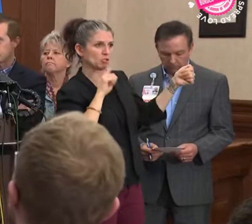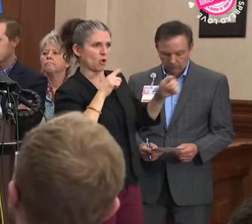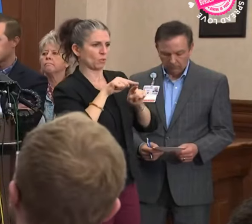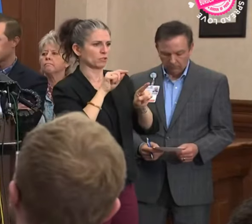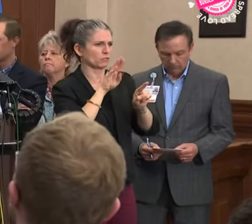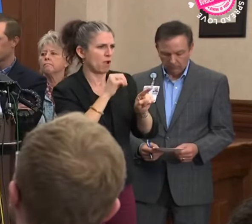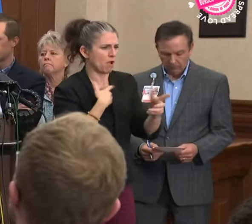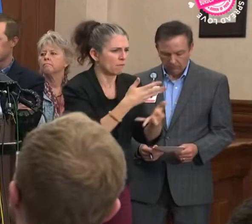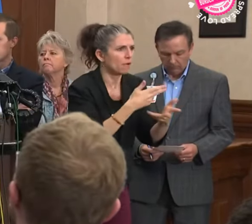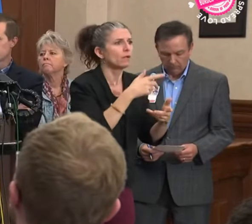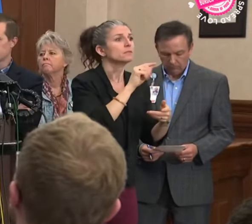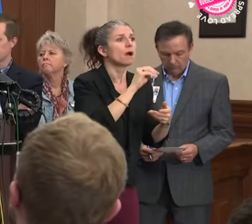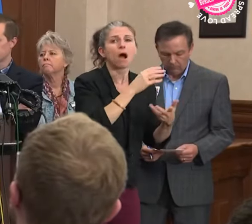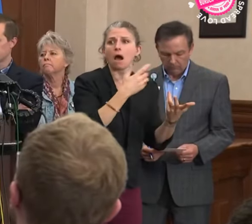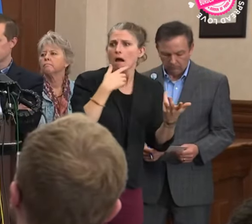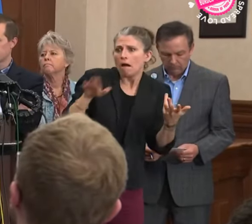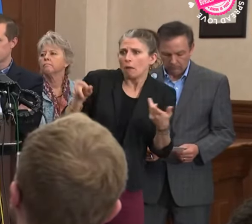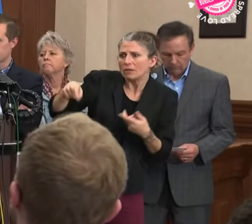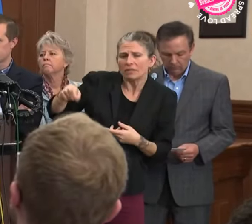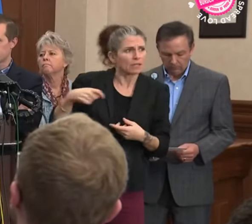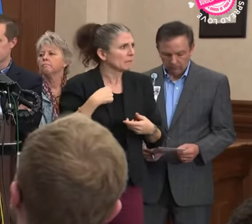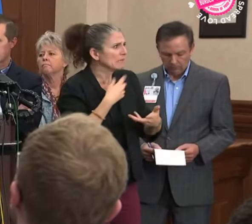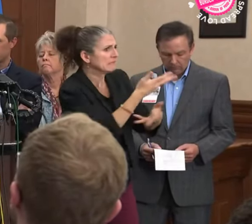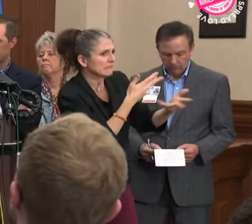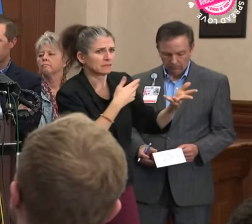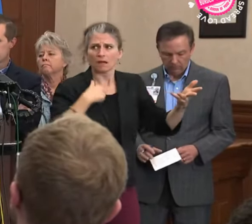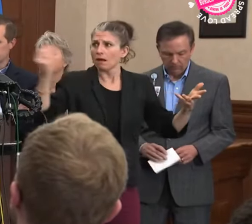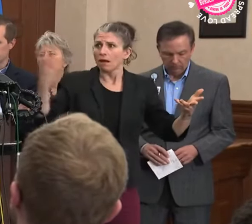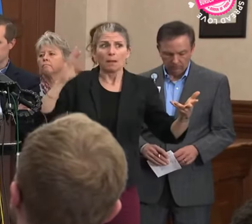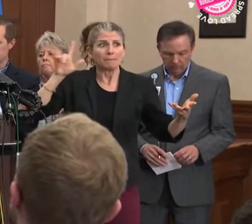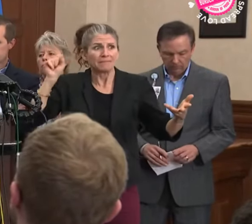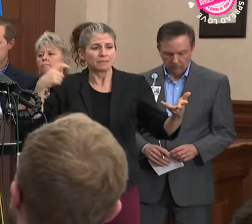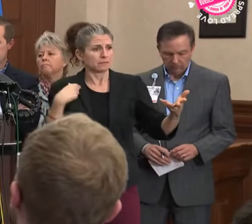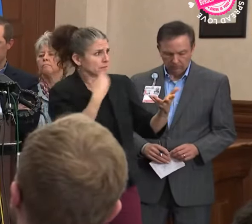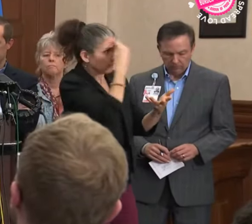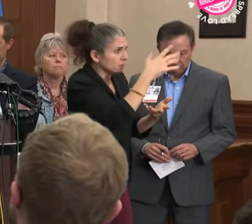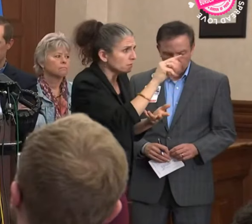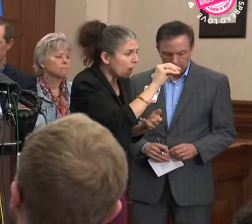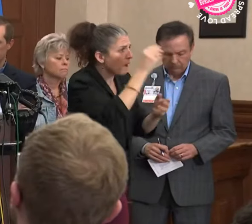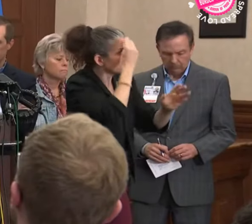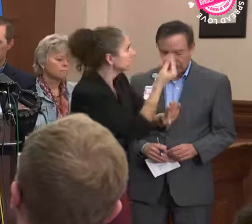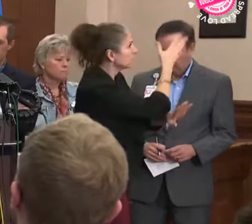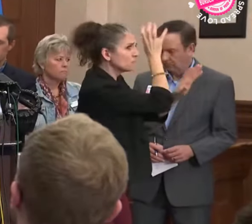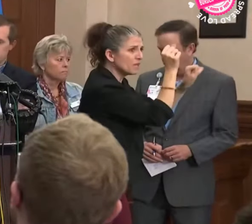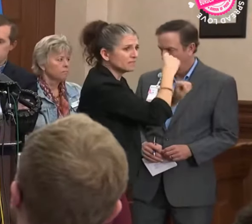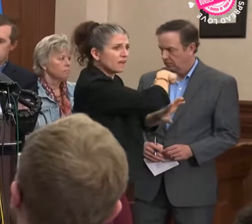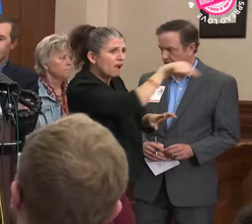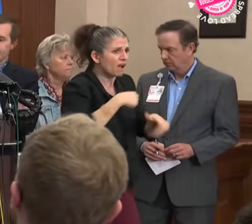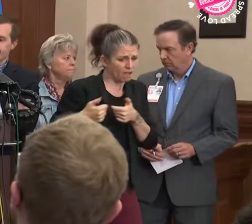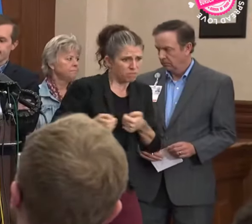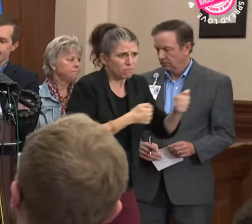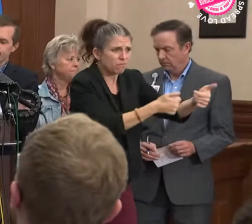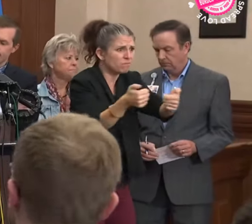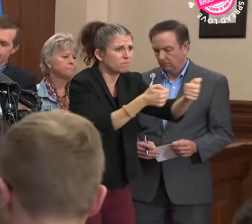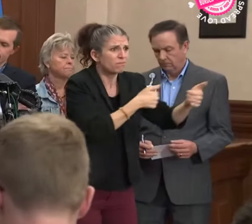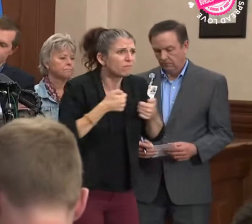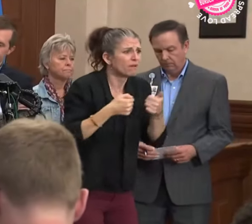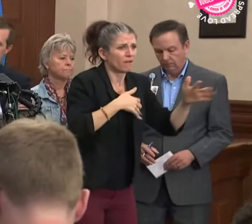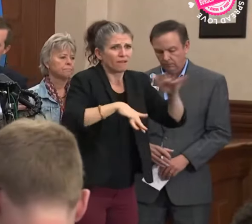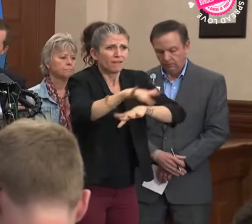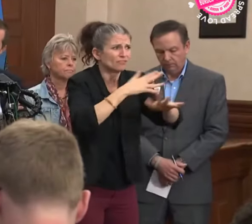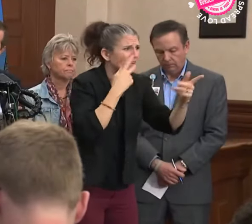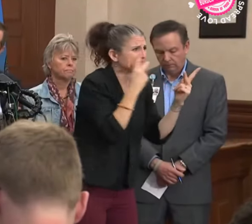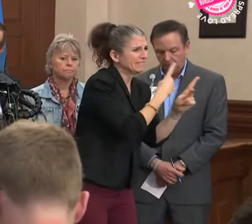And I would tell him based on conversations that I had as he coordinated the federal response. This